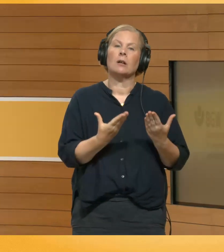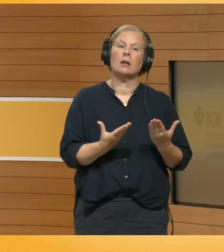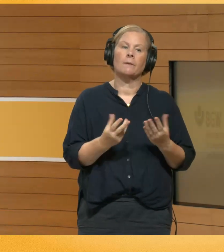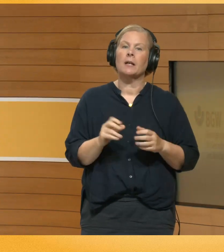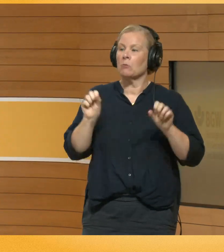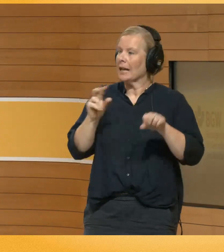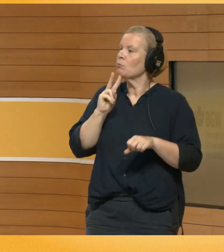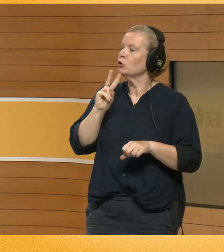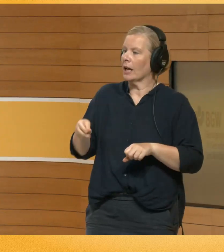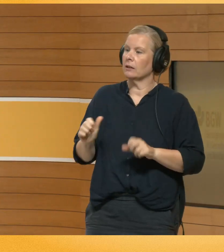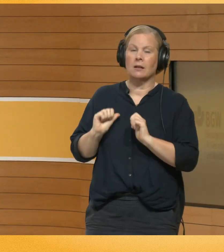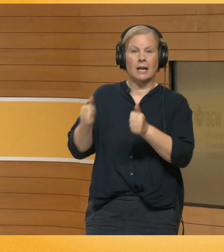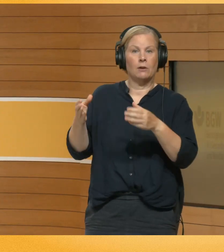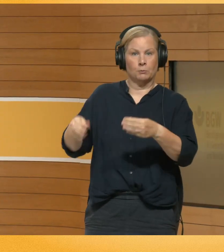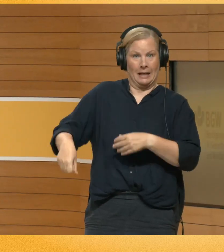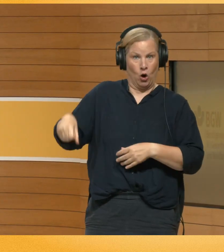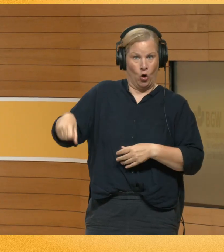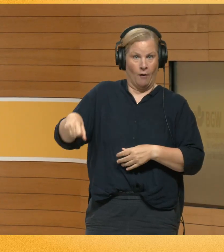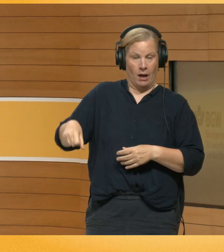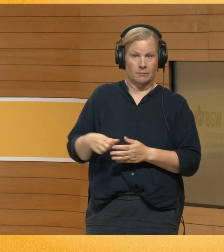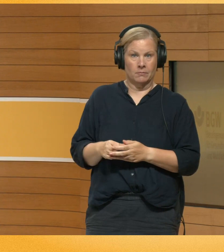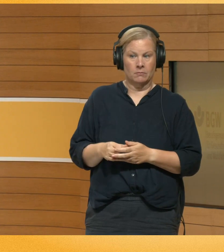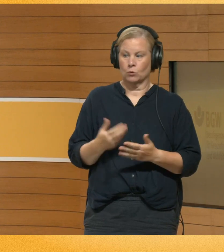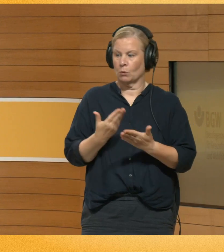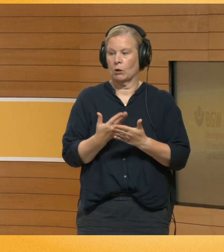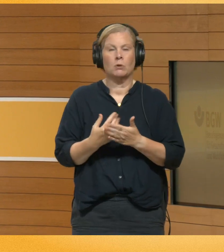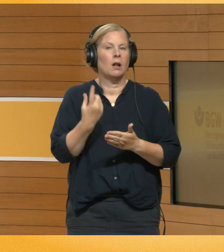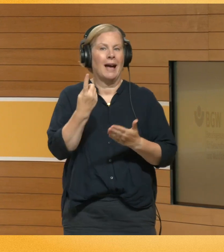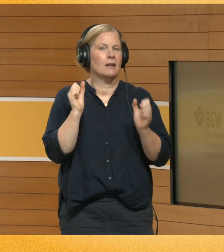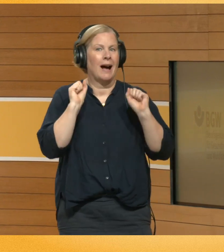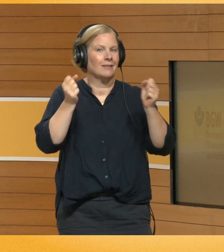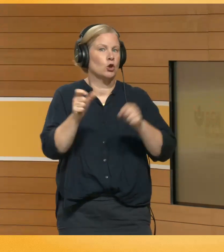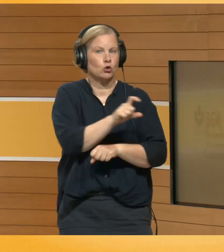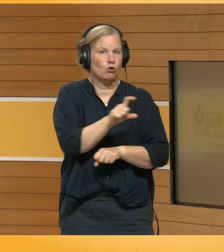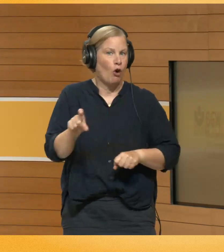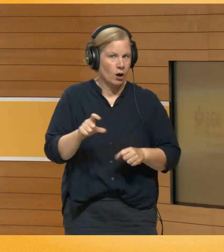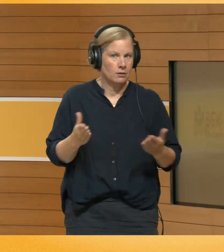want organizations to order such a kit,